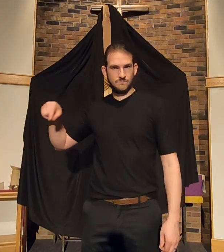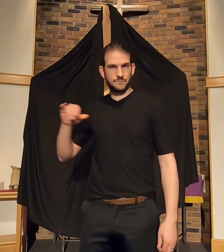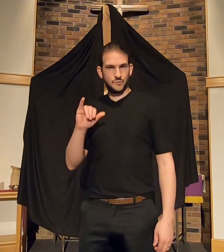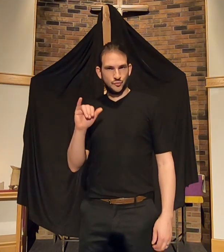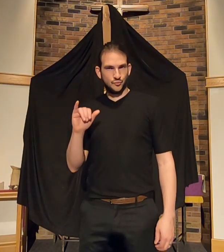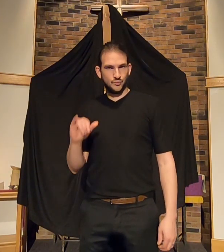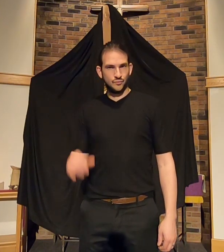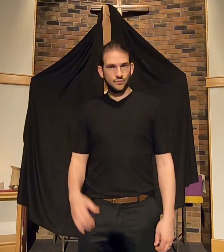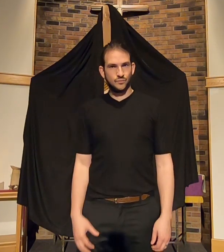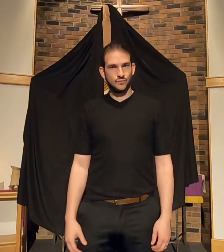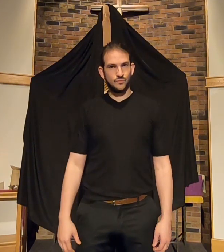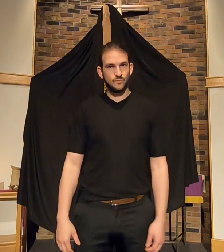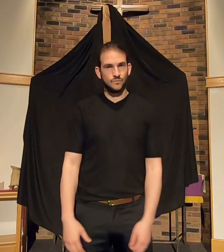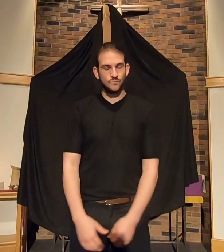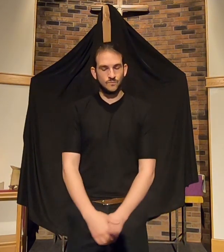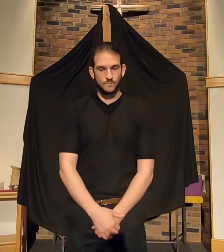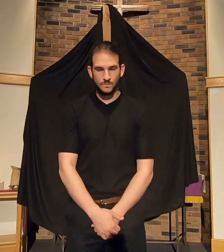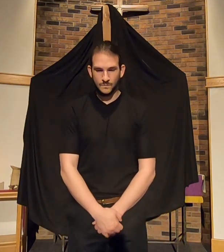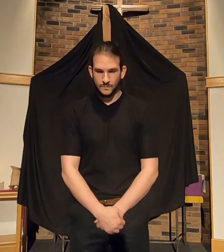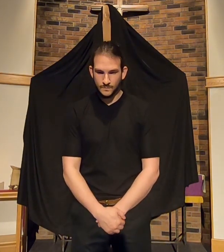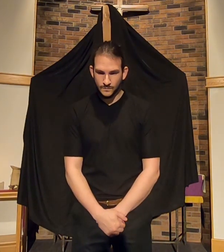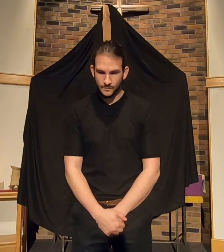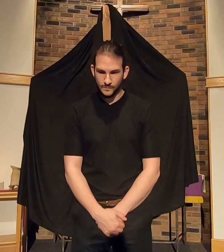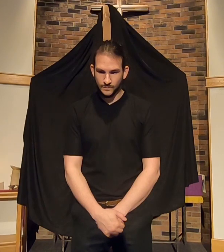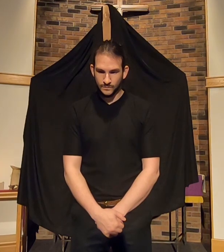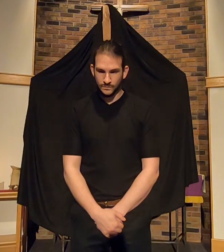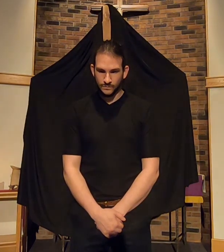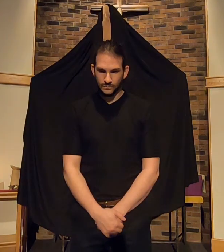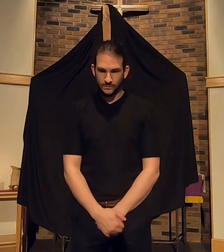Salome was also one of them.